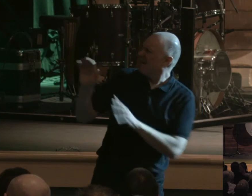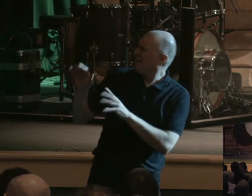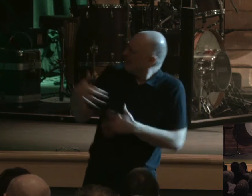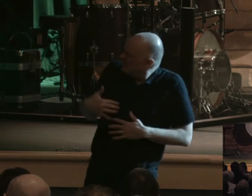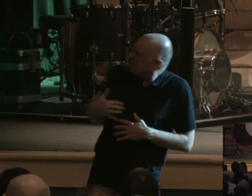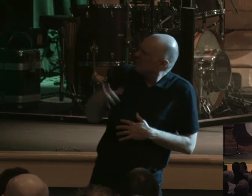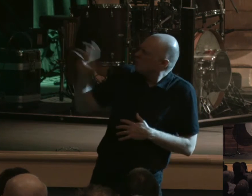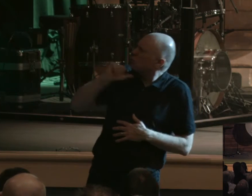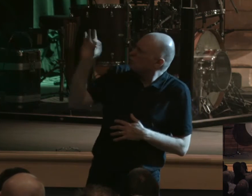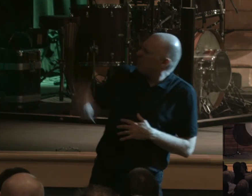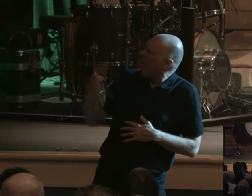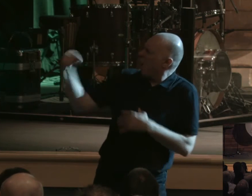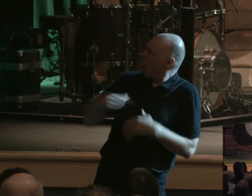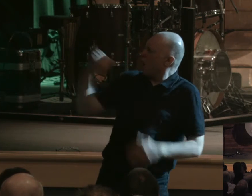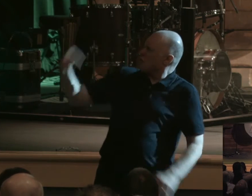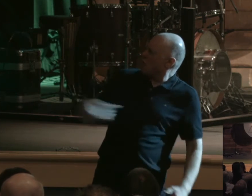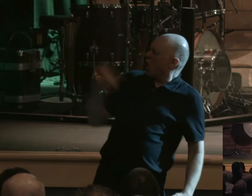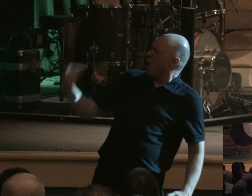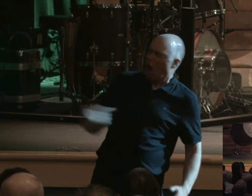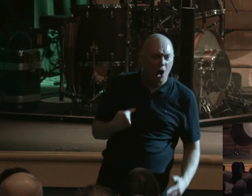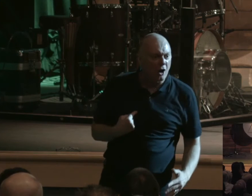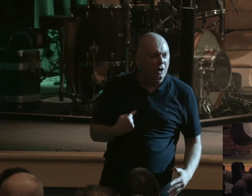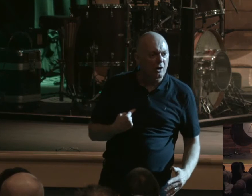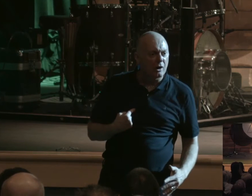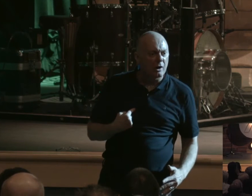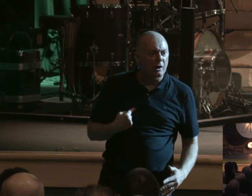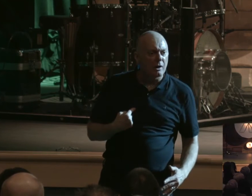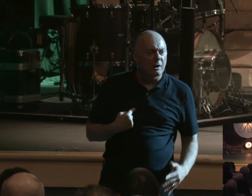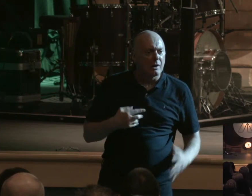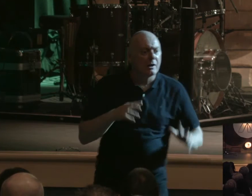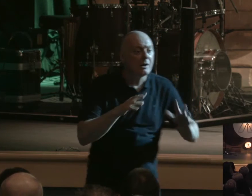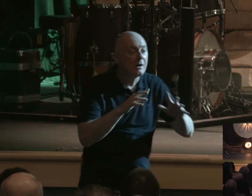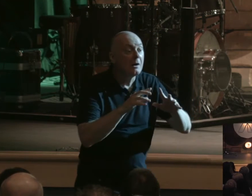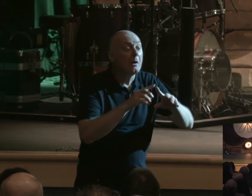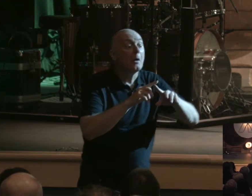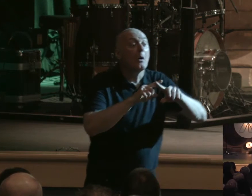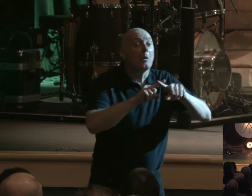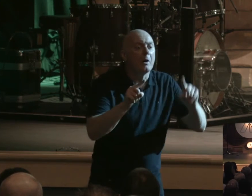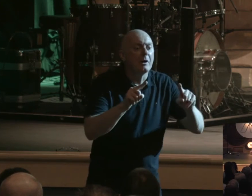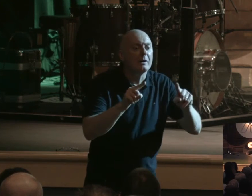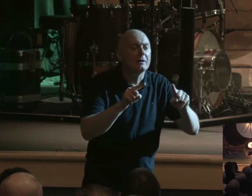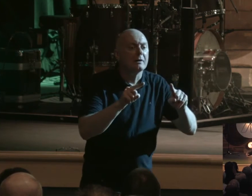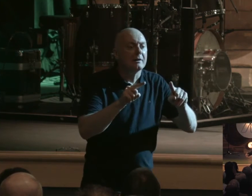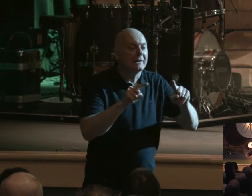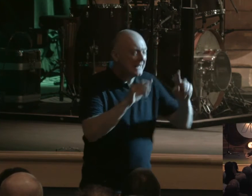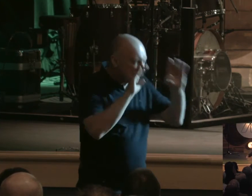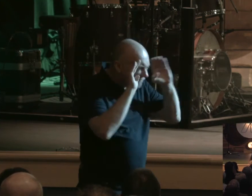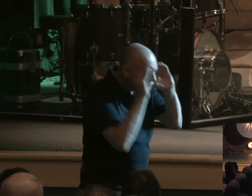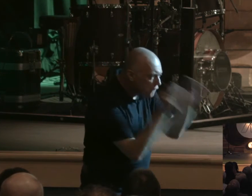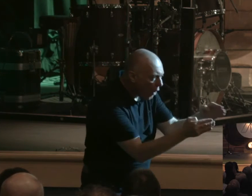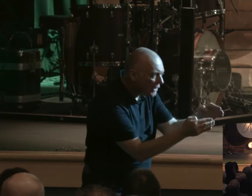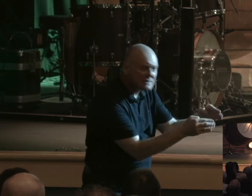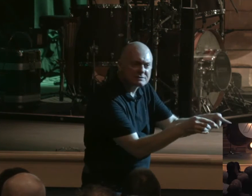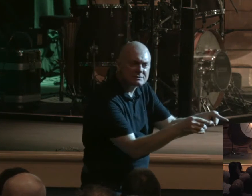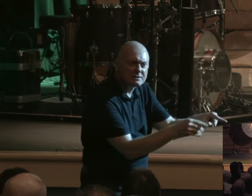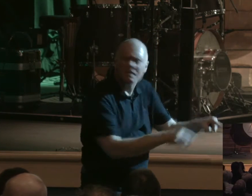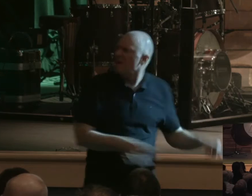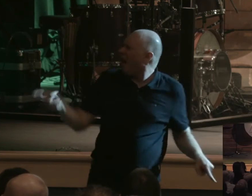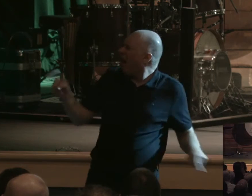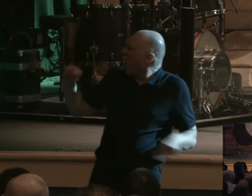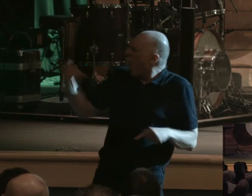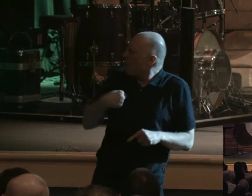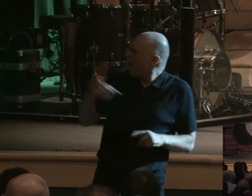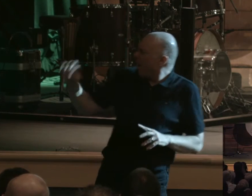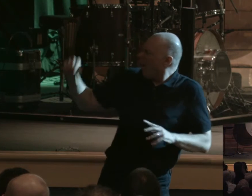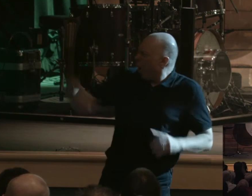going to defend myself. And he's, notice, his goal is here, but he's turned now, and he's focusing on the horizontal. And he goes, hey, you can't do